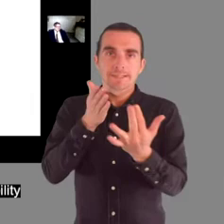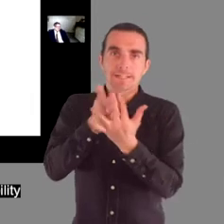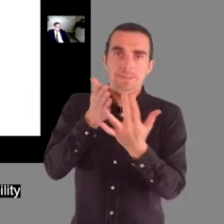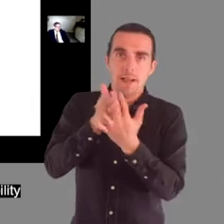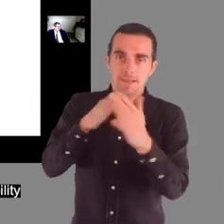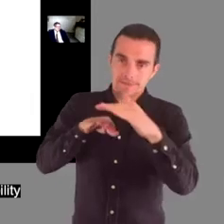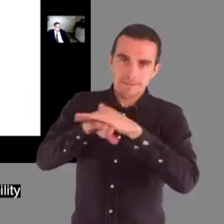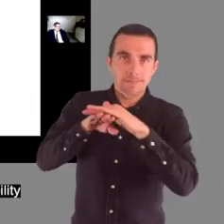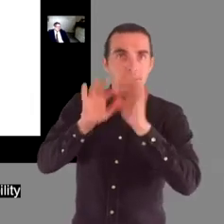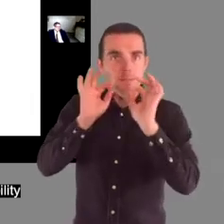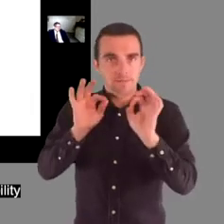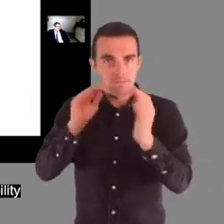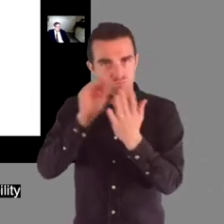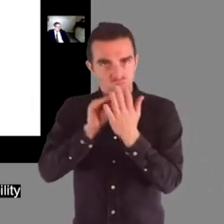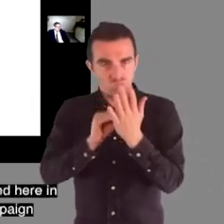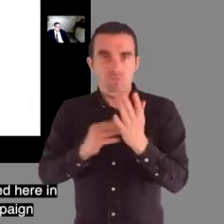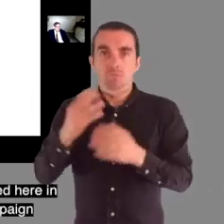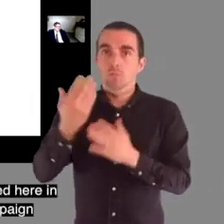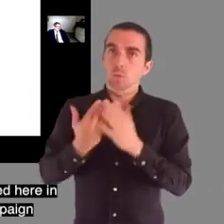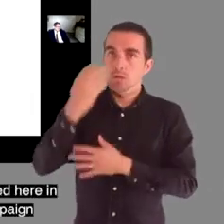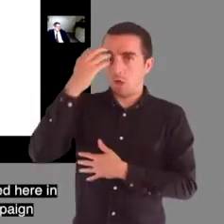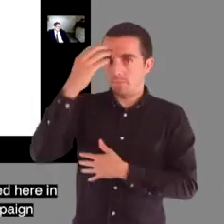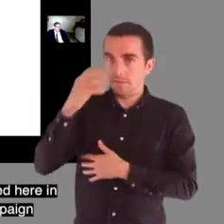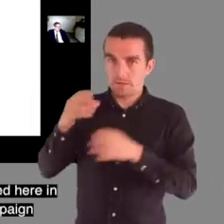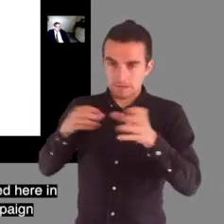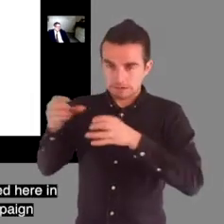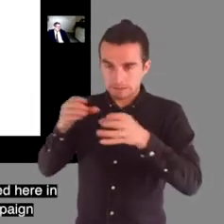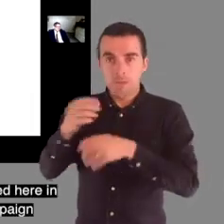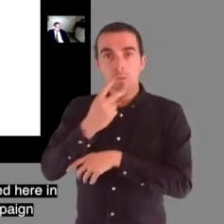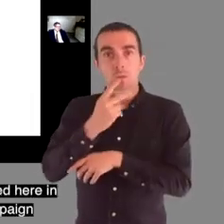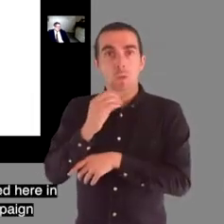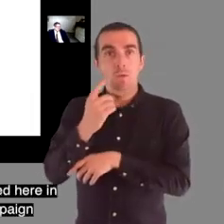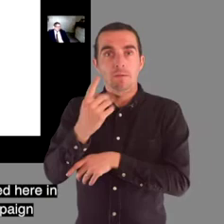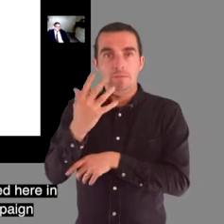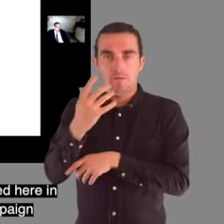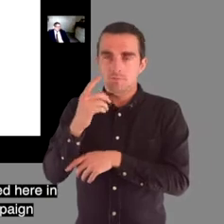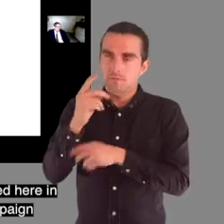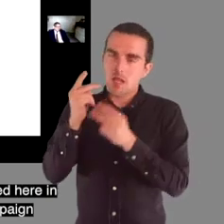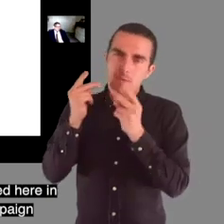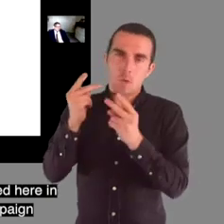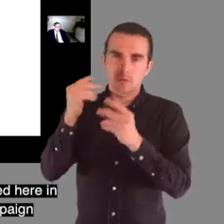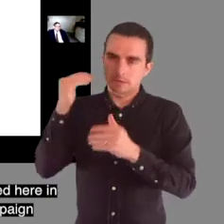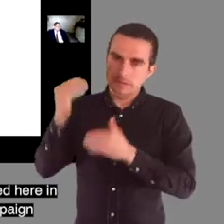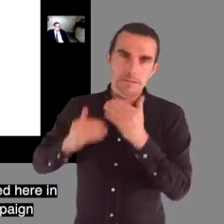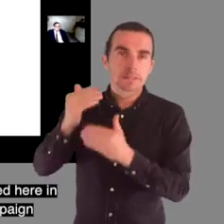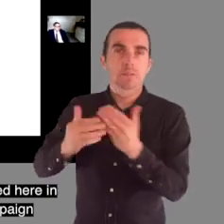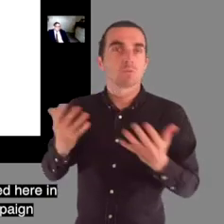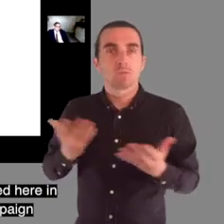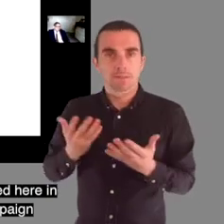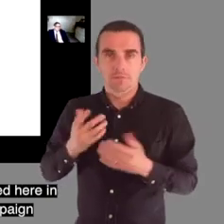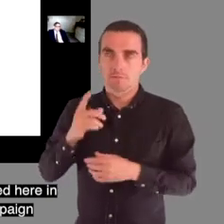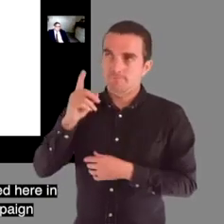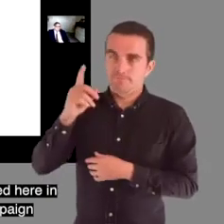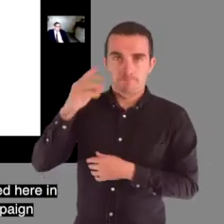national accessibility structure in Canada. We had a new government elected here in 2015, and one of the